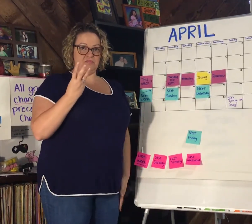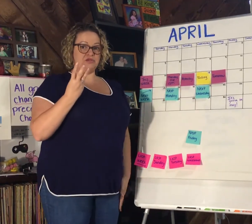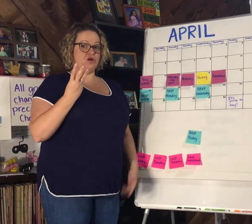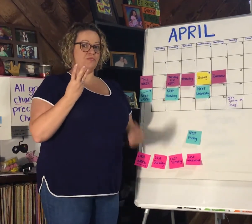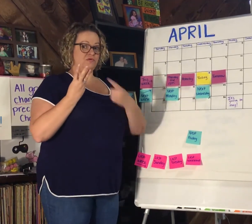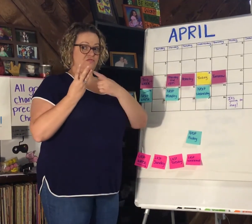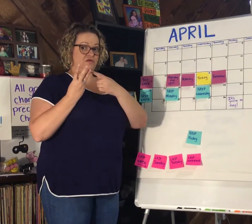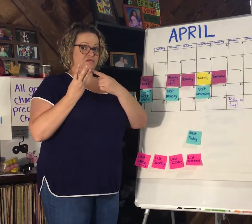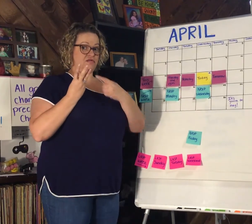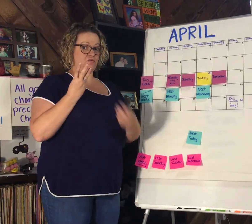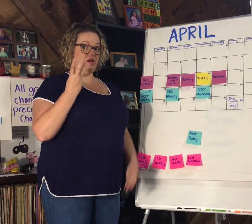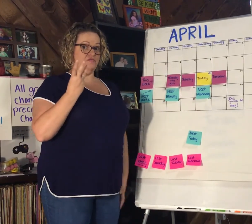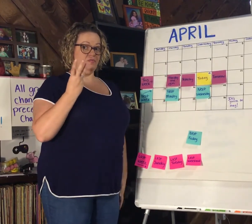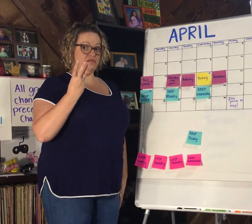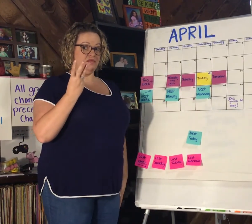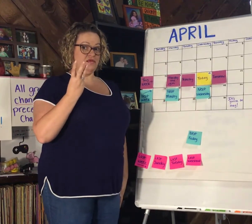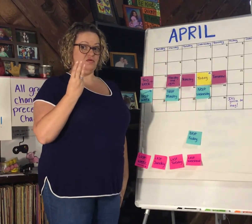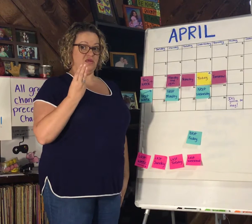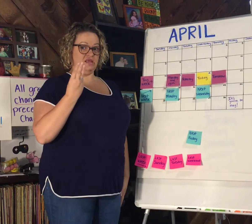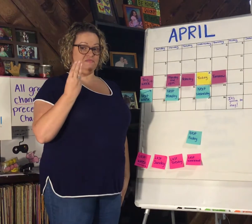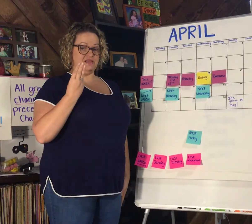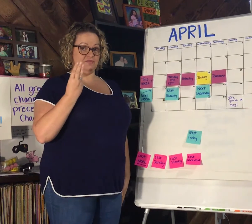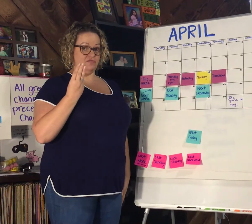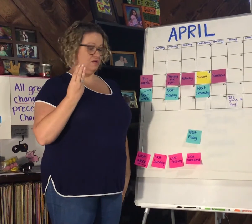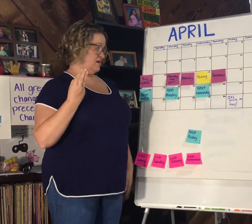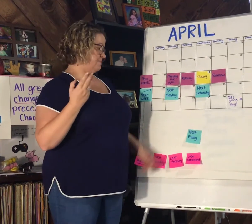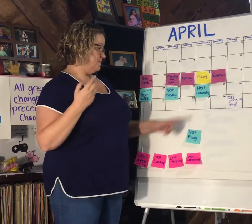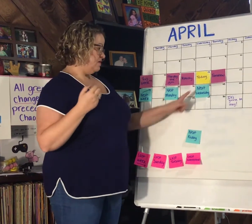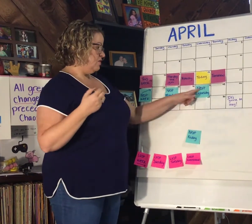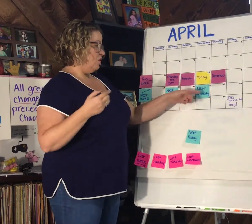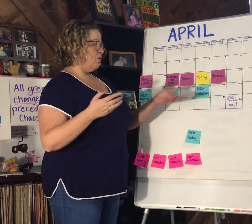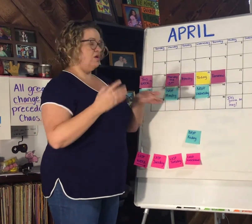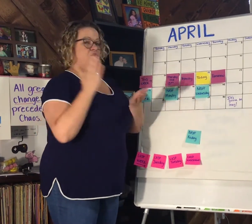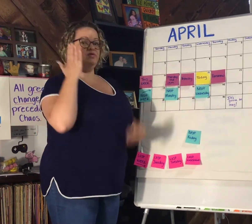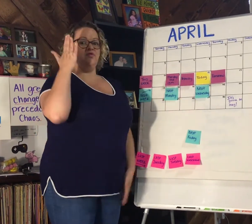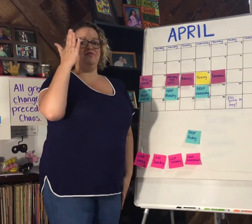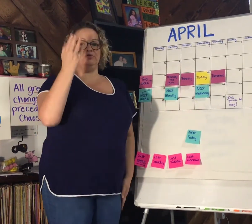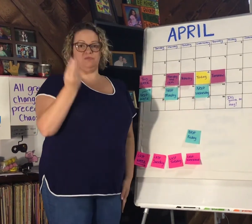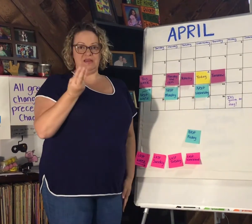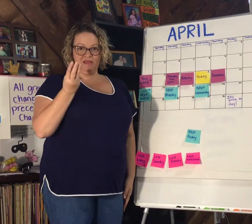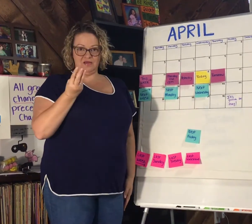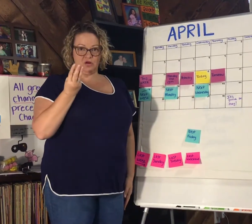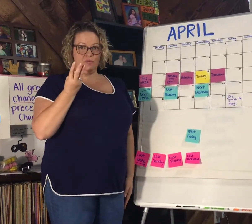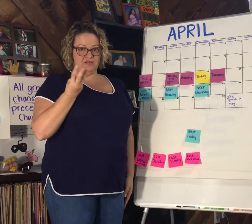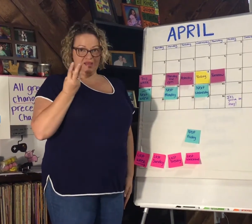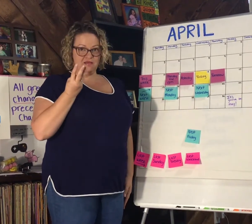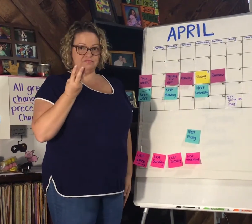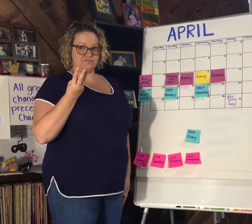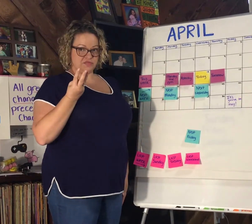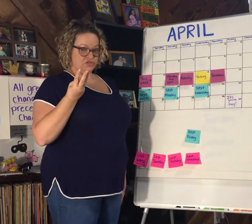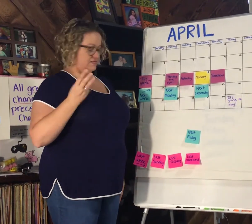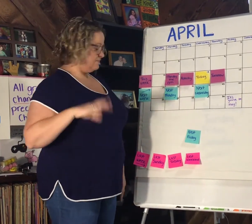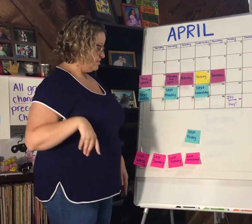sure you open those fingers nice and wide for Wednesday so we can keep it separate from Monday. Or you could do future Monday, or Wednesday,